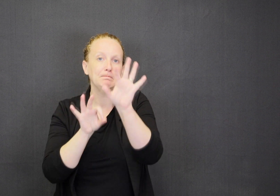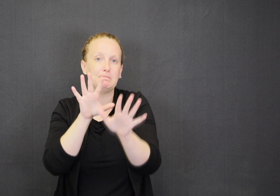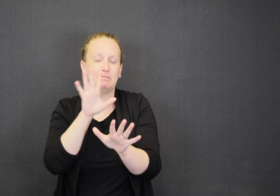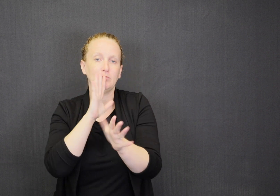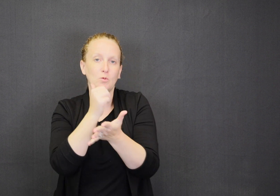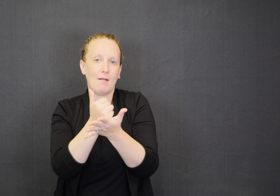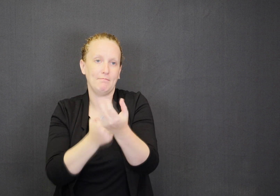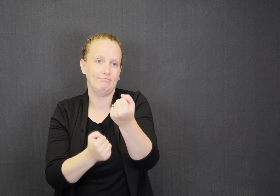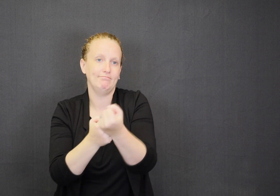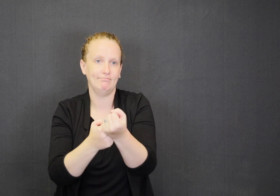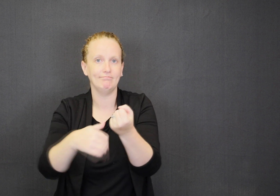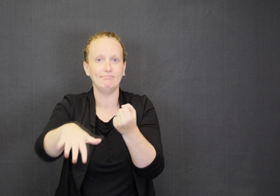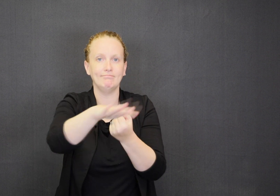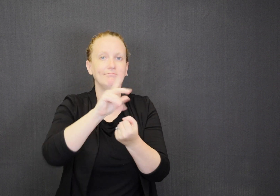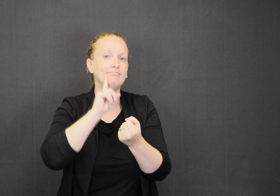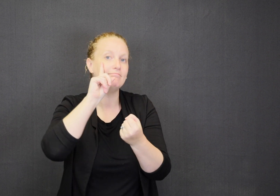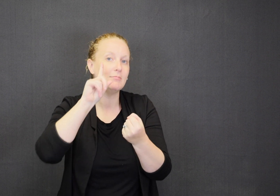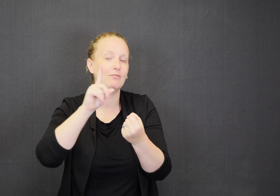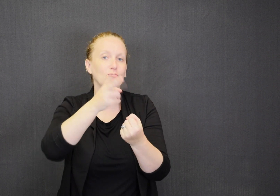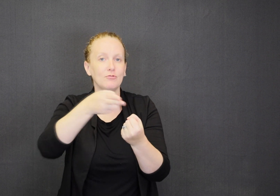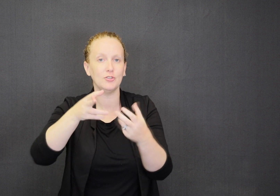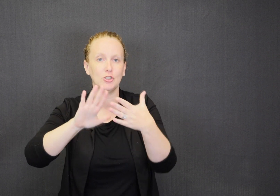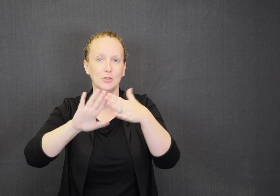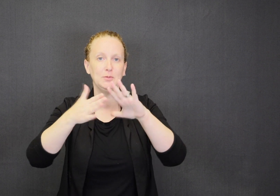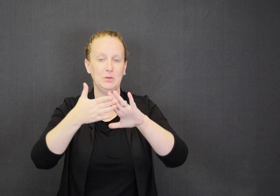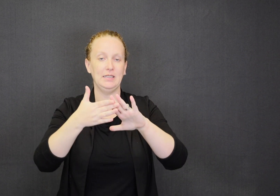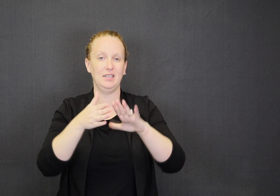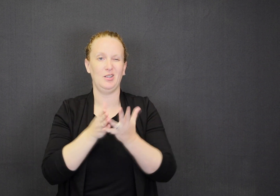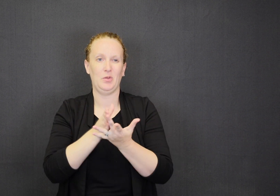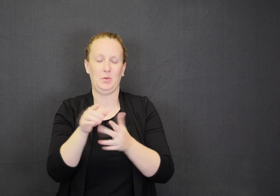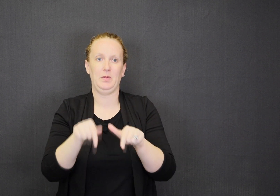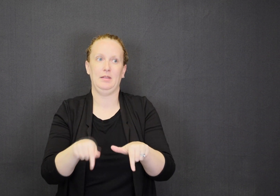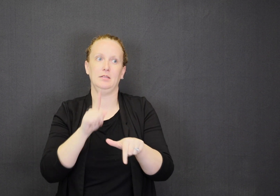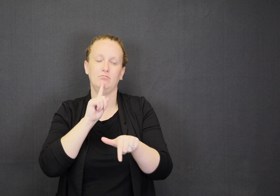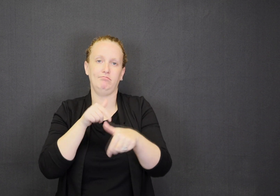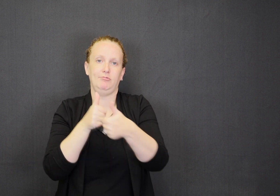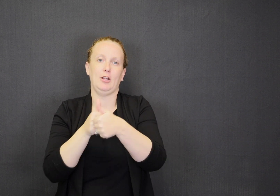community as we're going through this really challenging time right now.